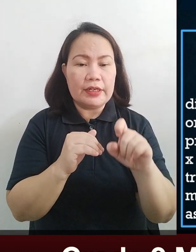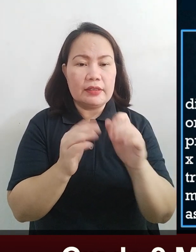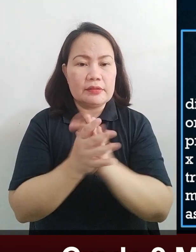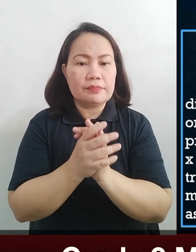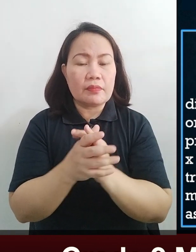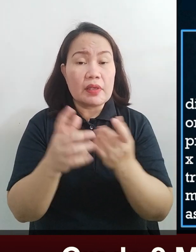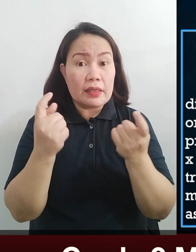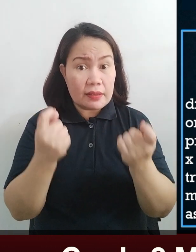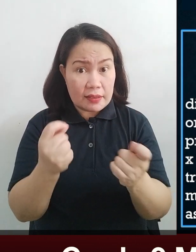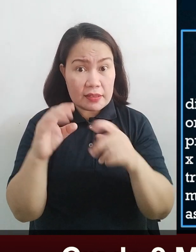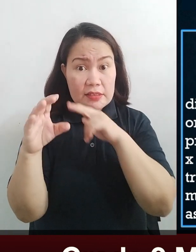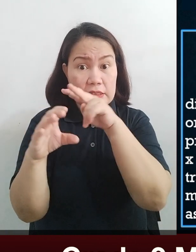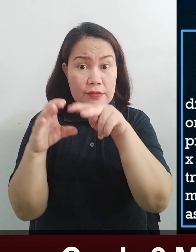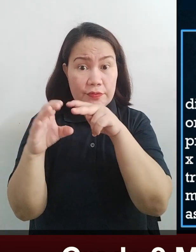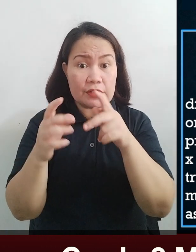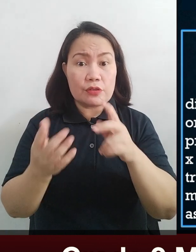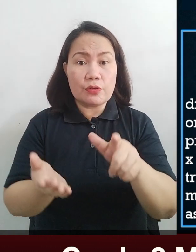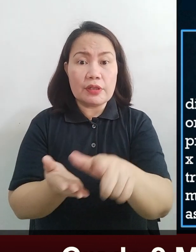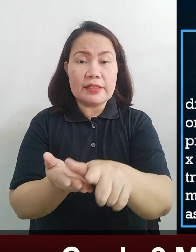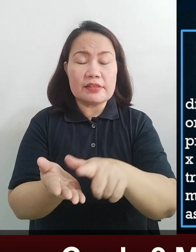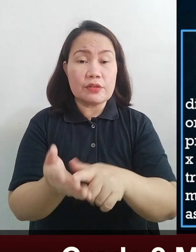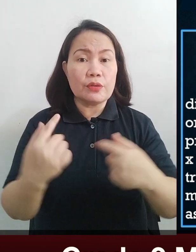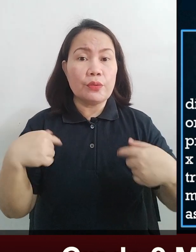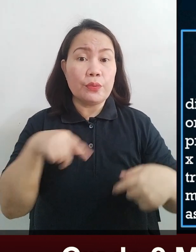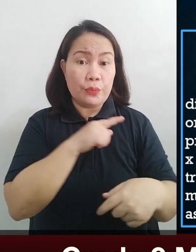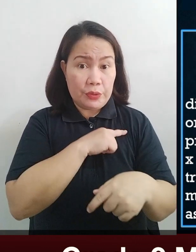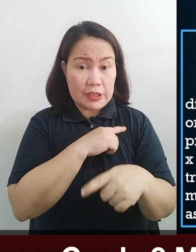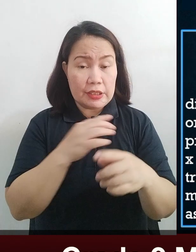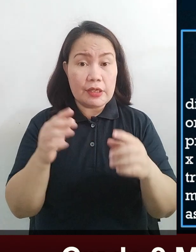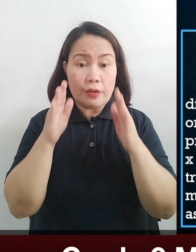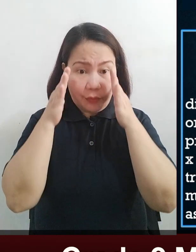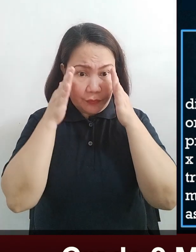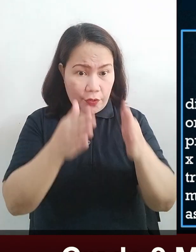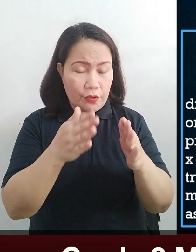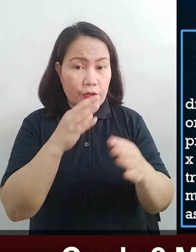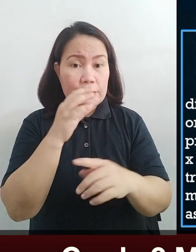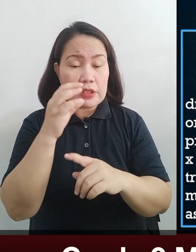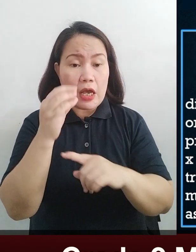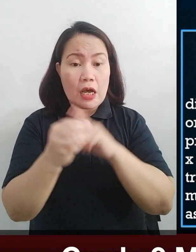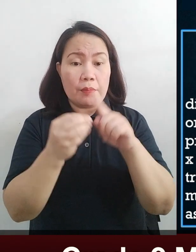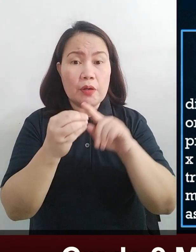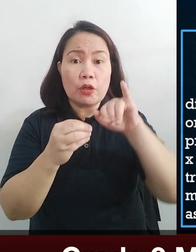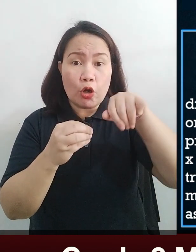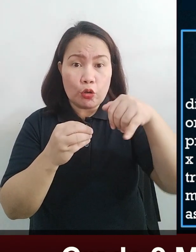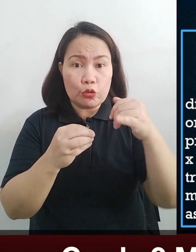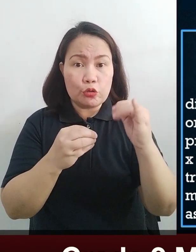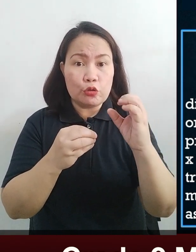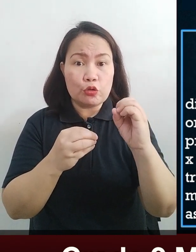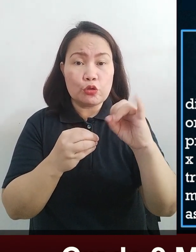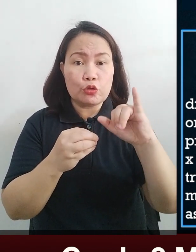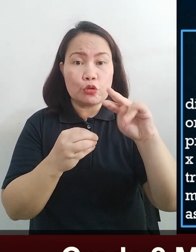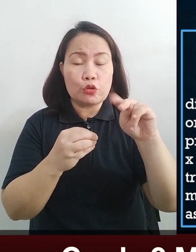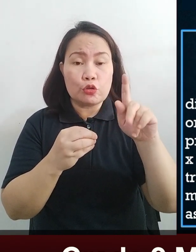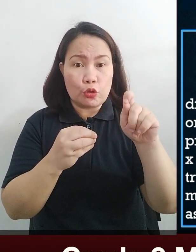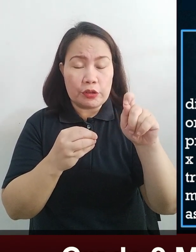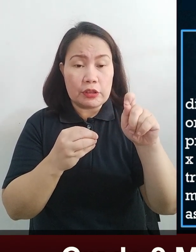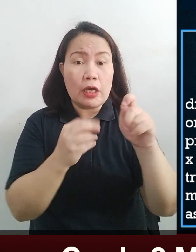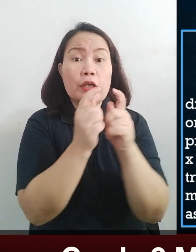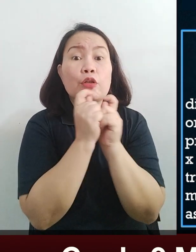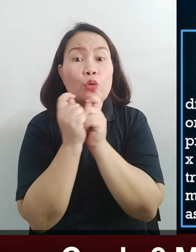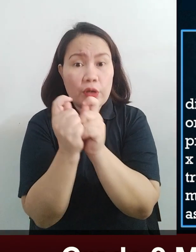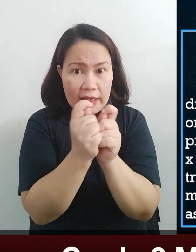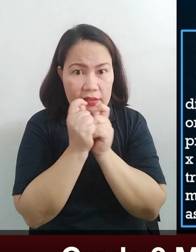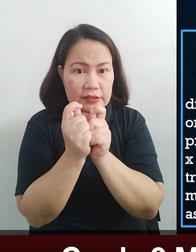lesson, we will focus on about joint variation. So in the statement,